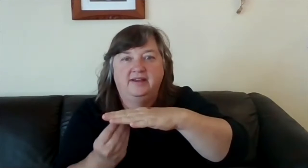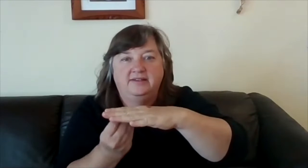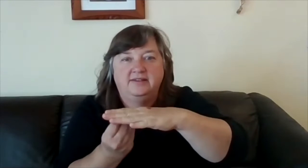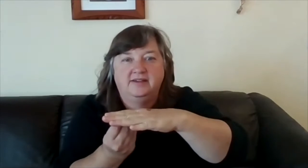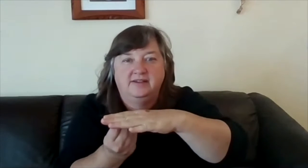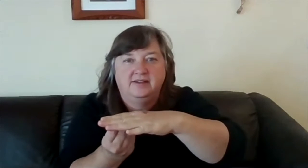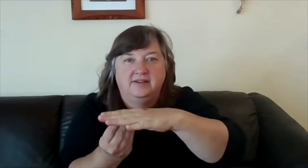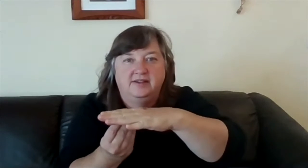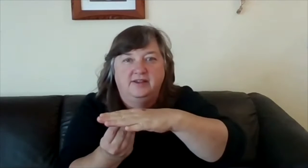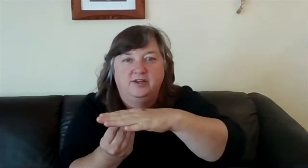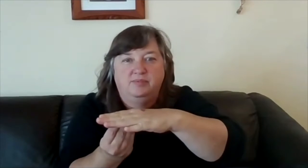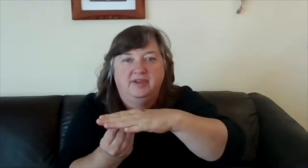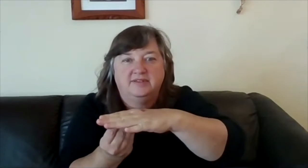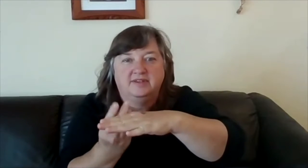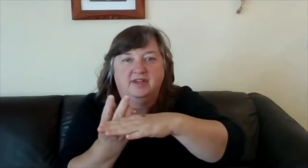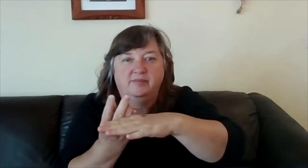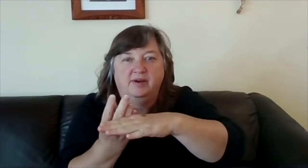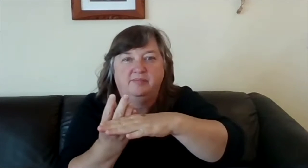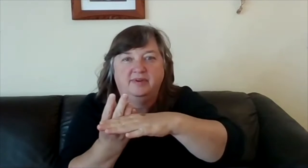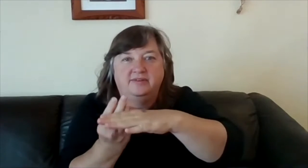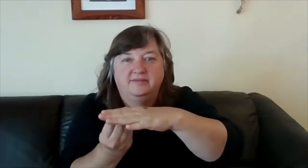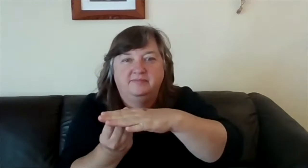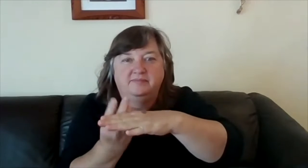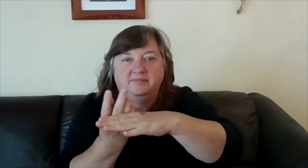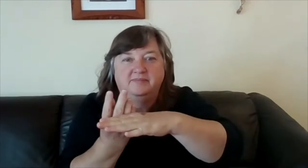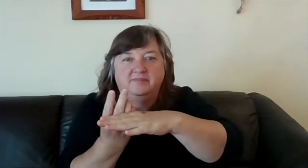and your plant's going to come up.